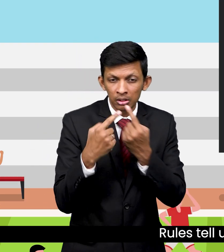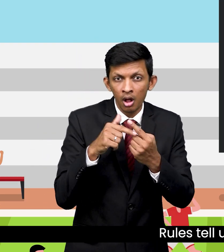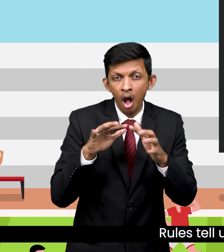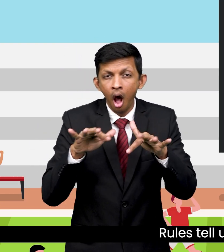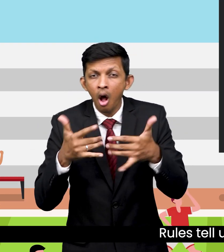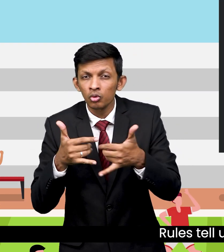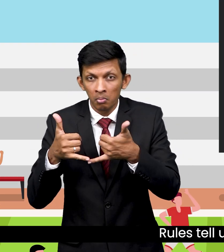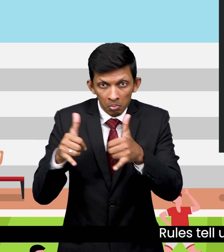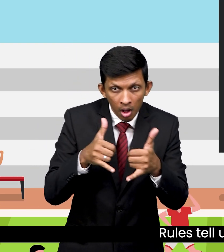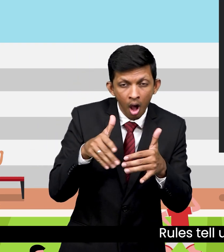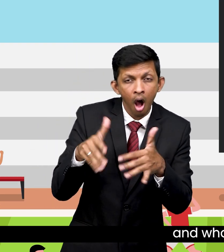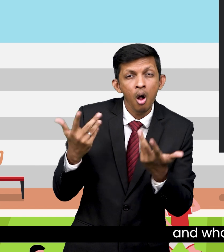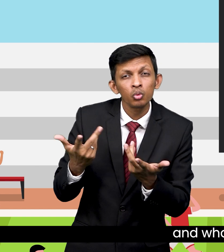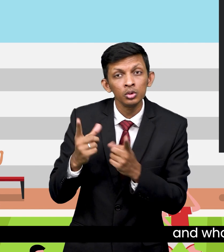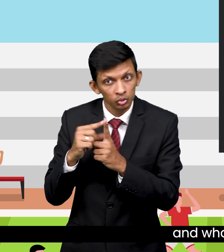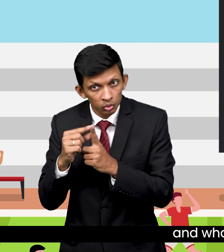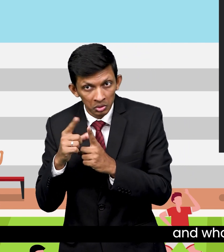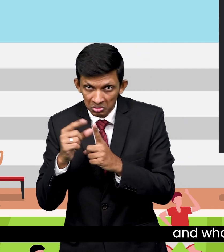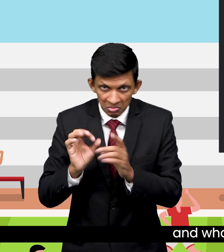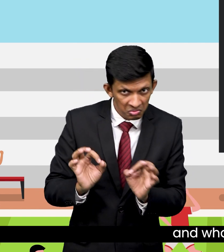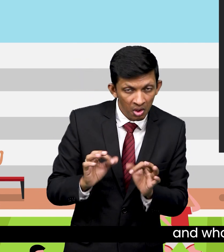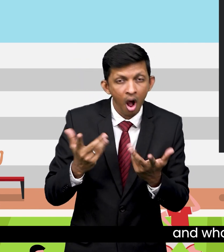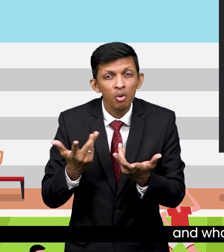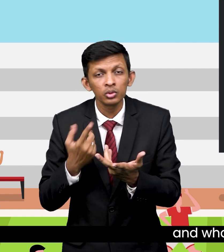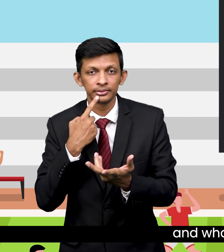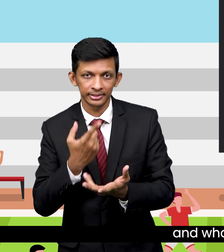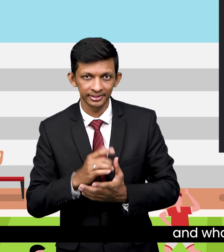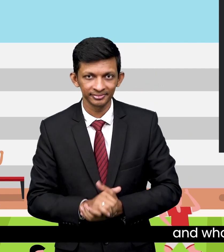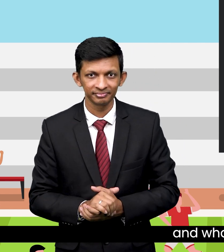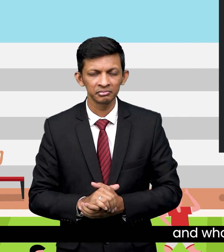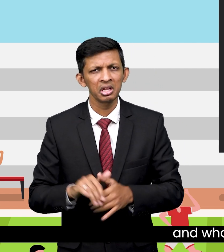Rules tell us how to play and what not to do.